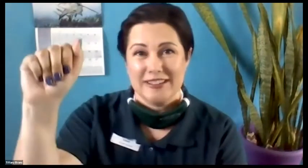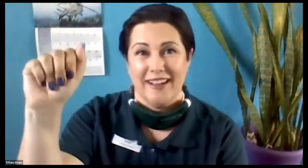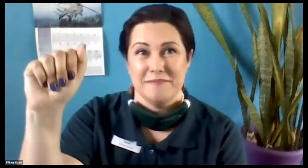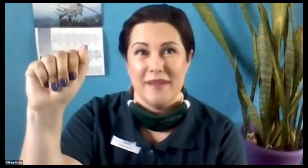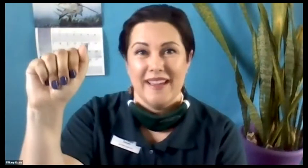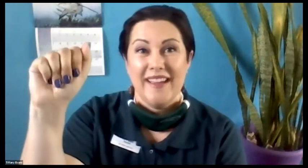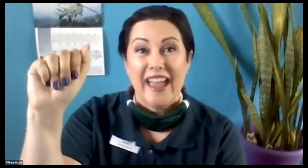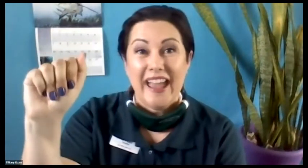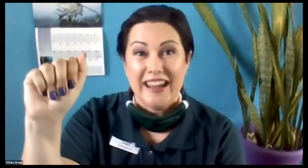time. A,